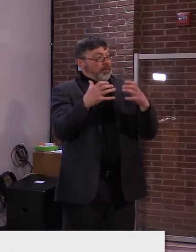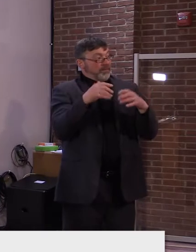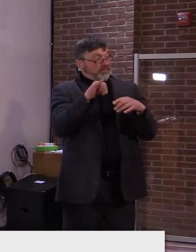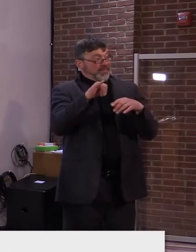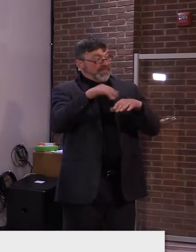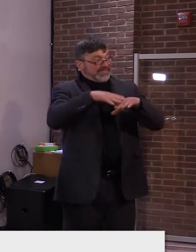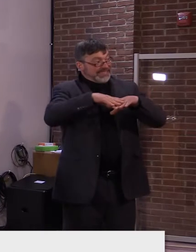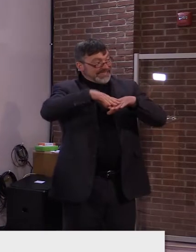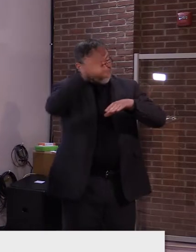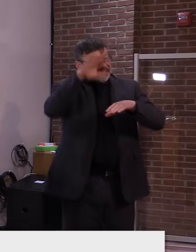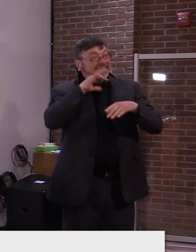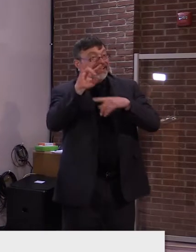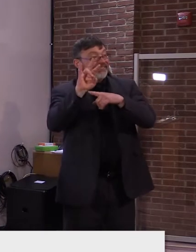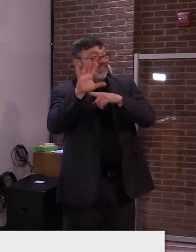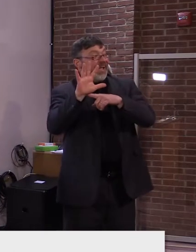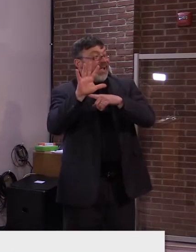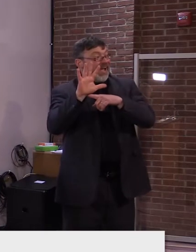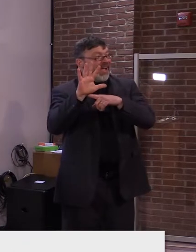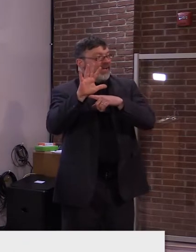older